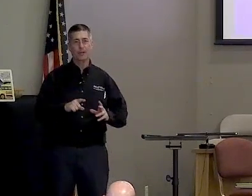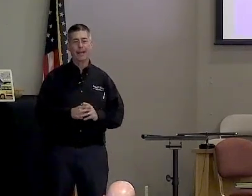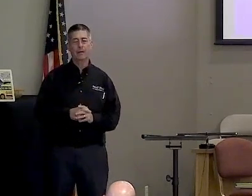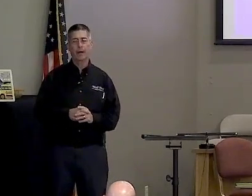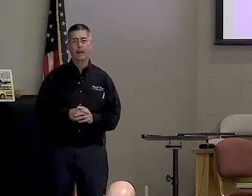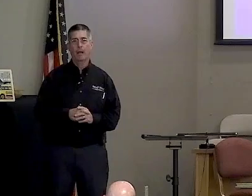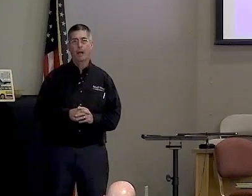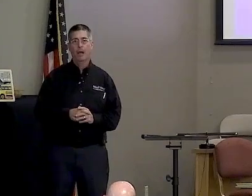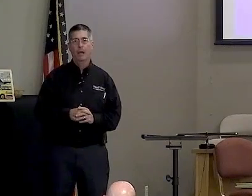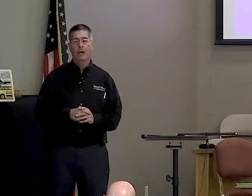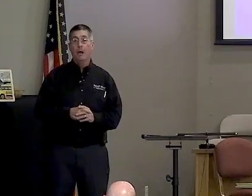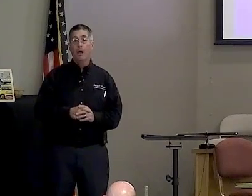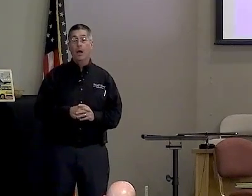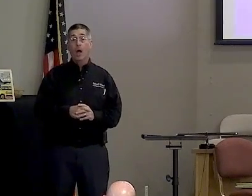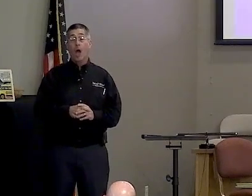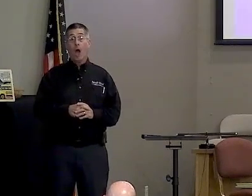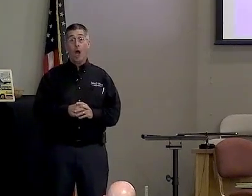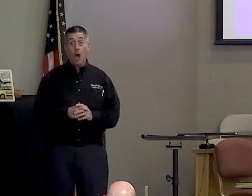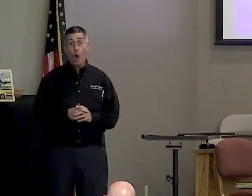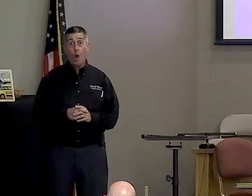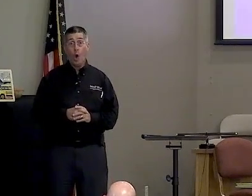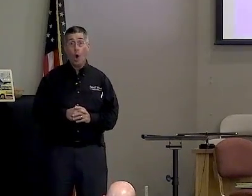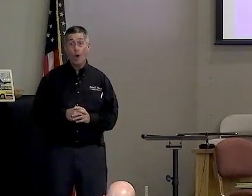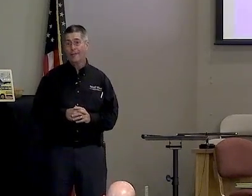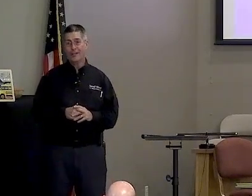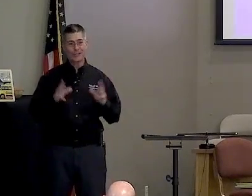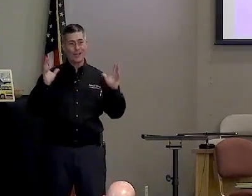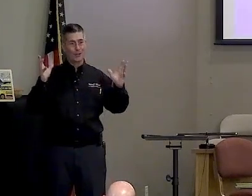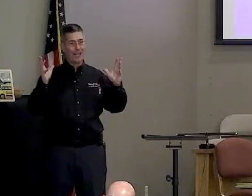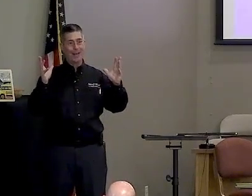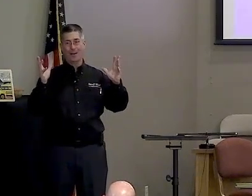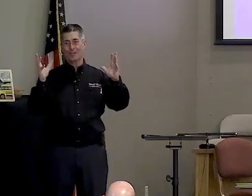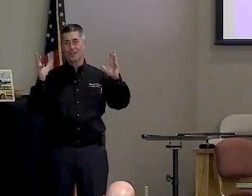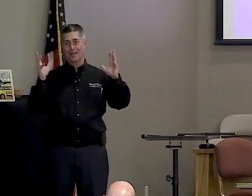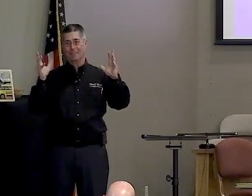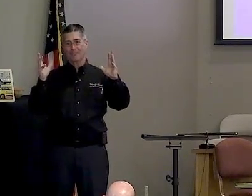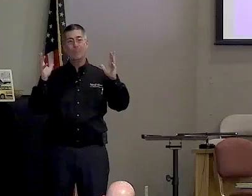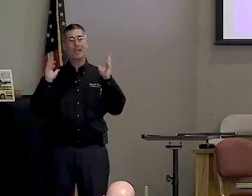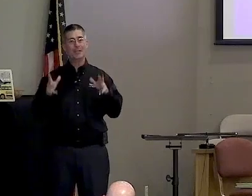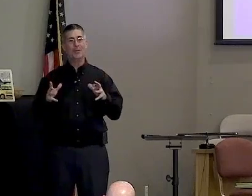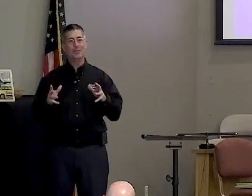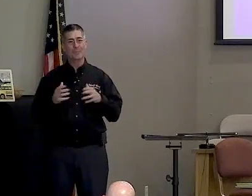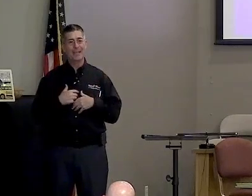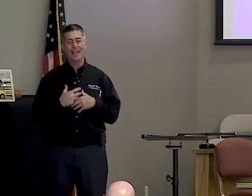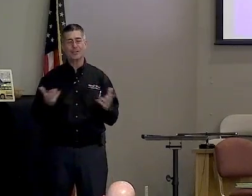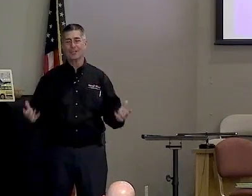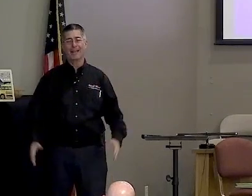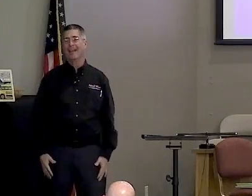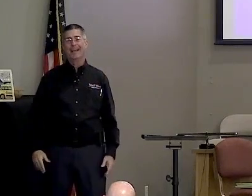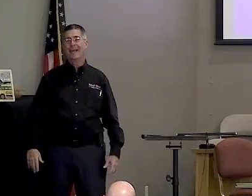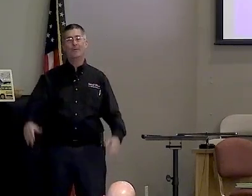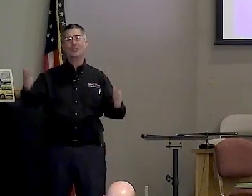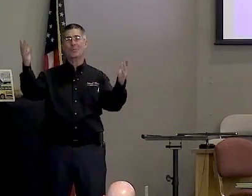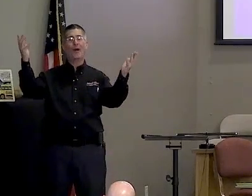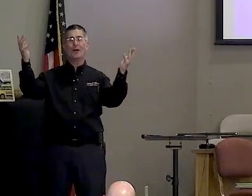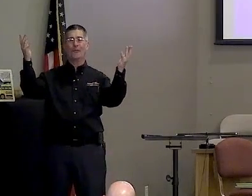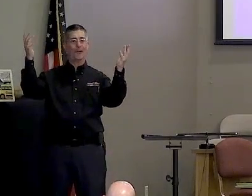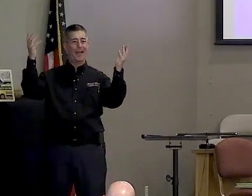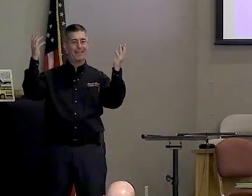like, go like, oh, if they just understand all of a sudden. And when they do, to me, that's just like, that was just wonderful. I just,